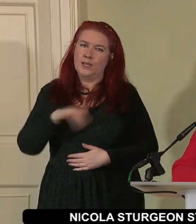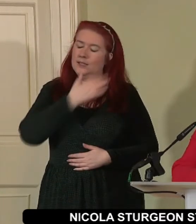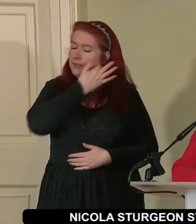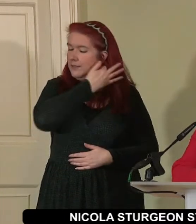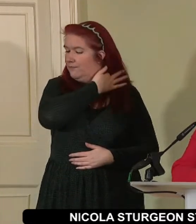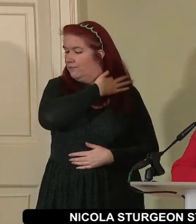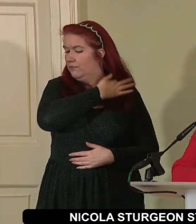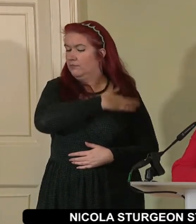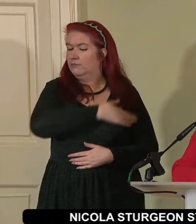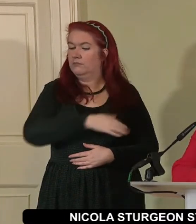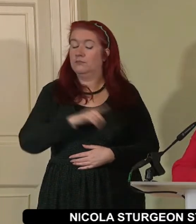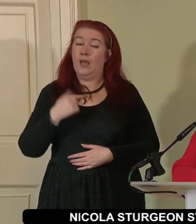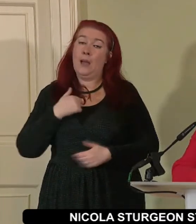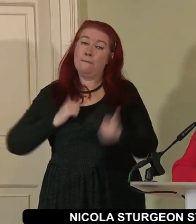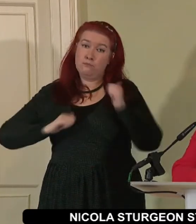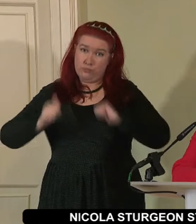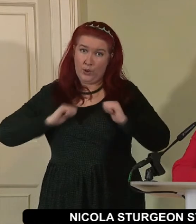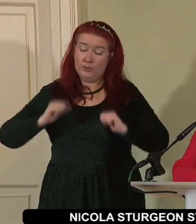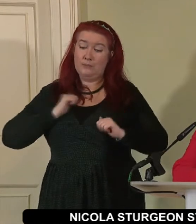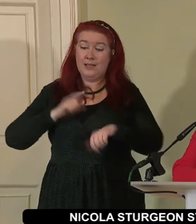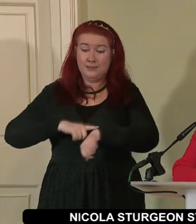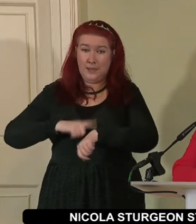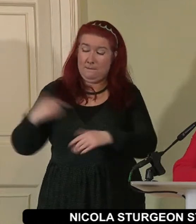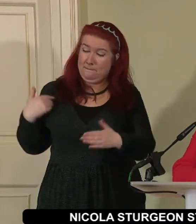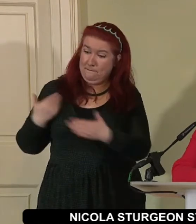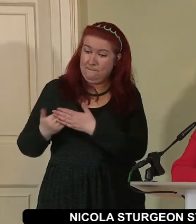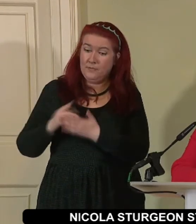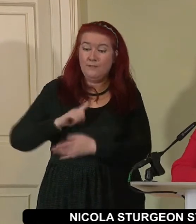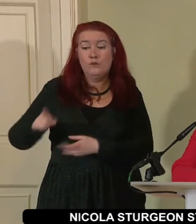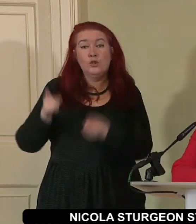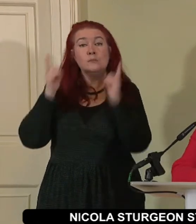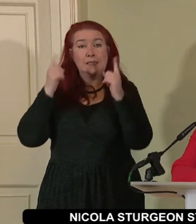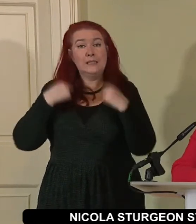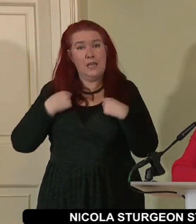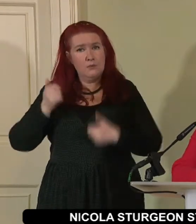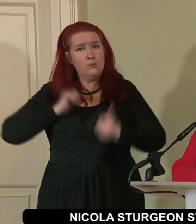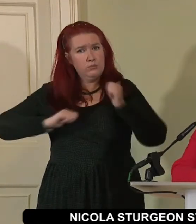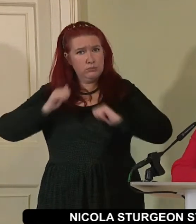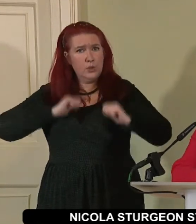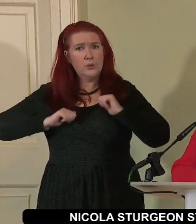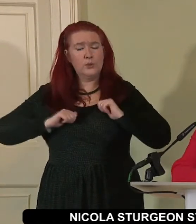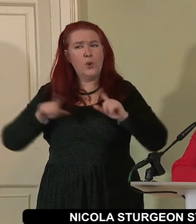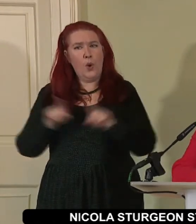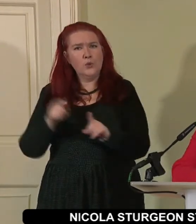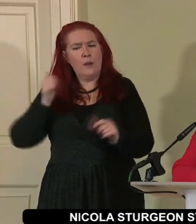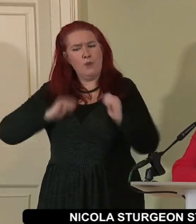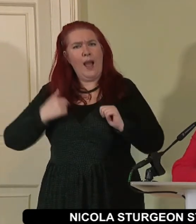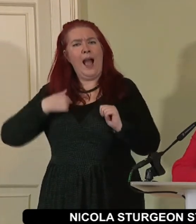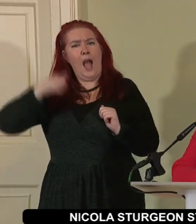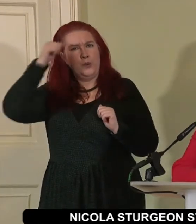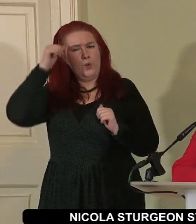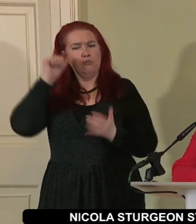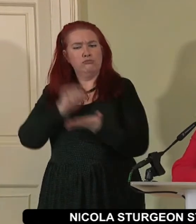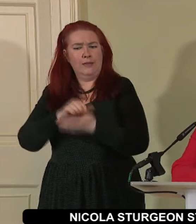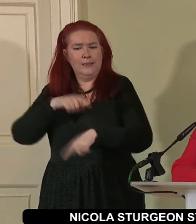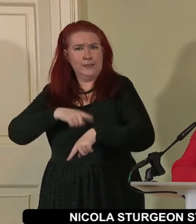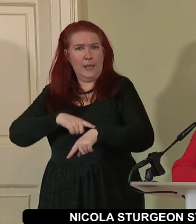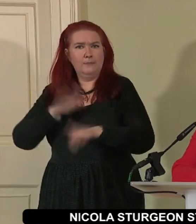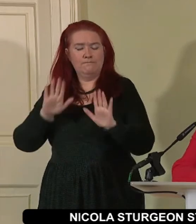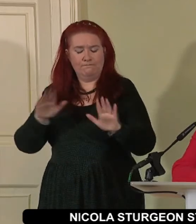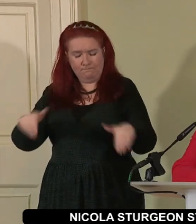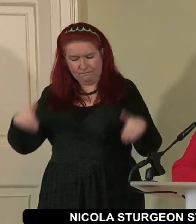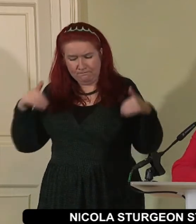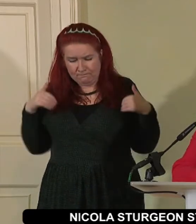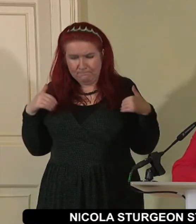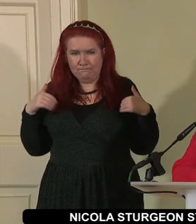But I'm proud of my time as First Minister. But I'm also proud that I know when it's time to move on and to pass